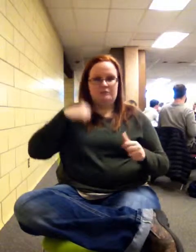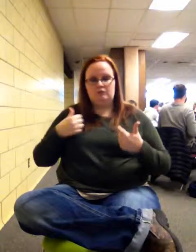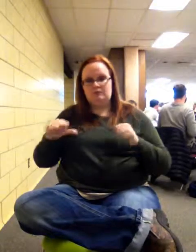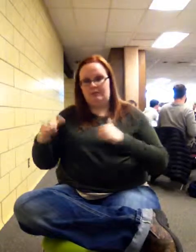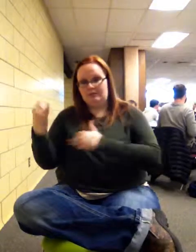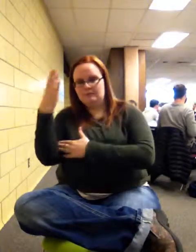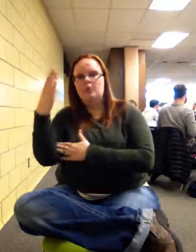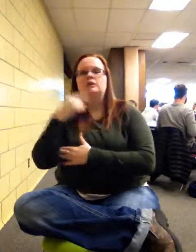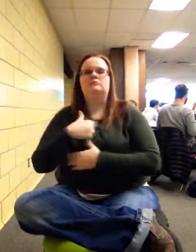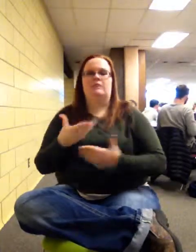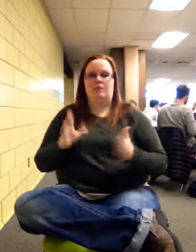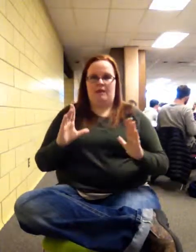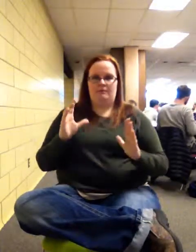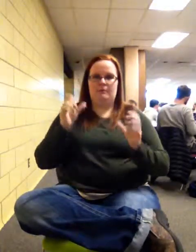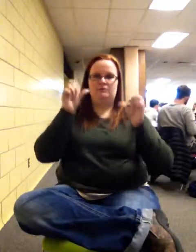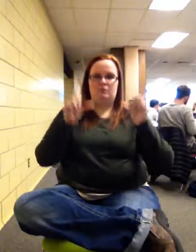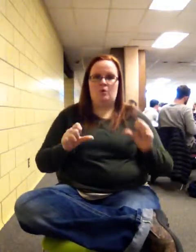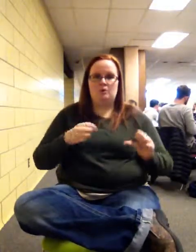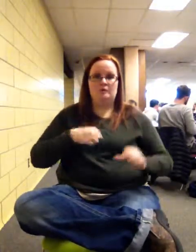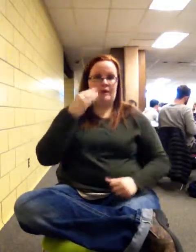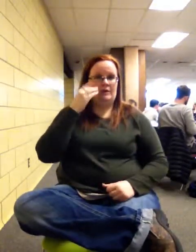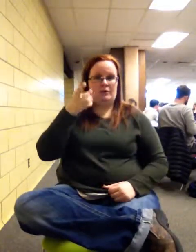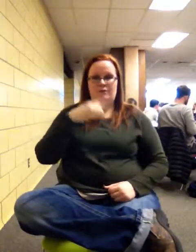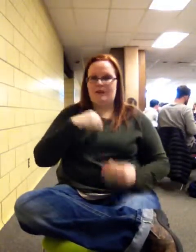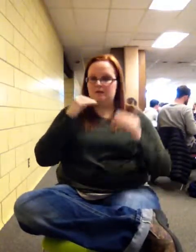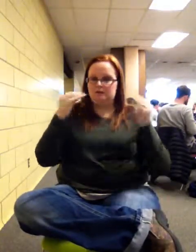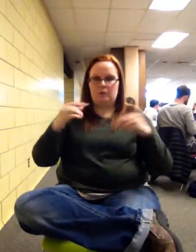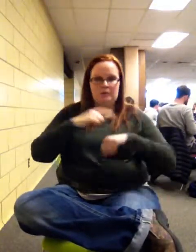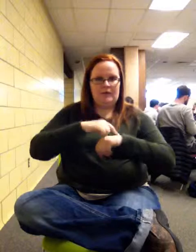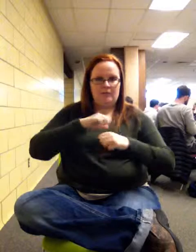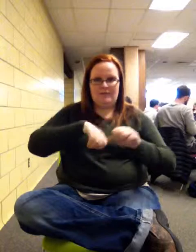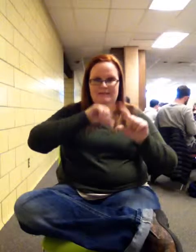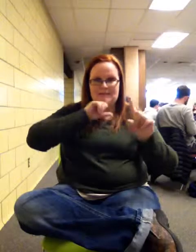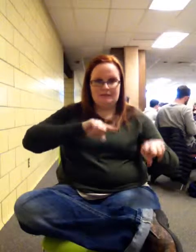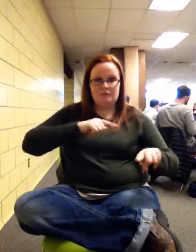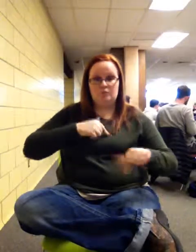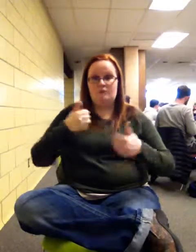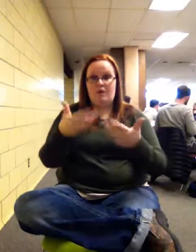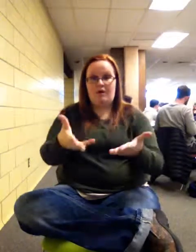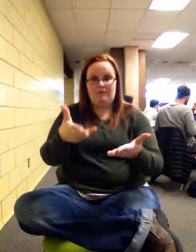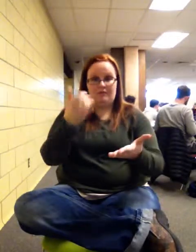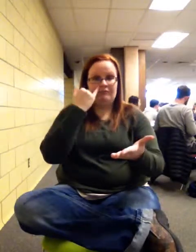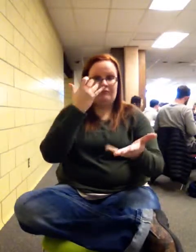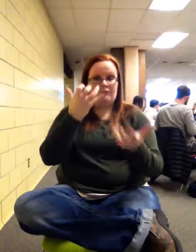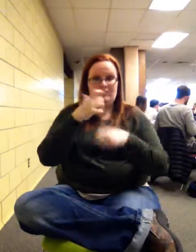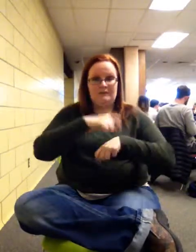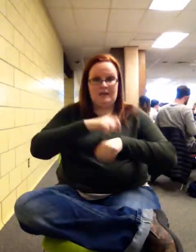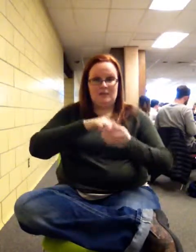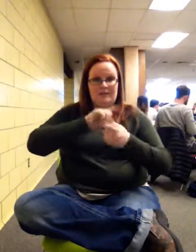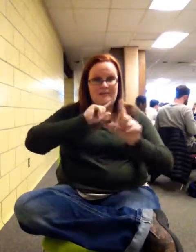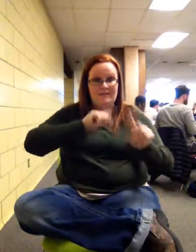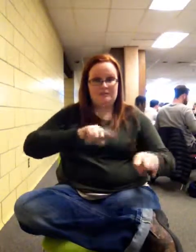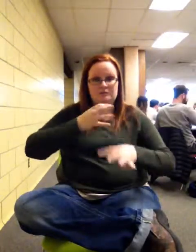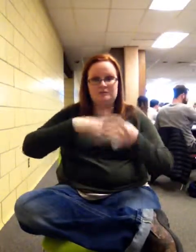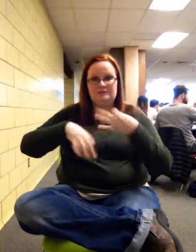me post them. So I know you guys haven't had any time with the answers. That's why I'm offering. If you guys want some time with the answers, you're going to go going over it